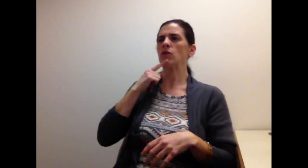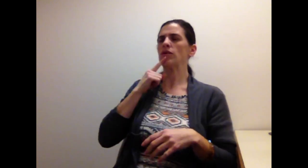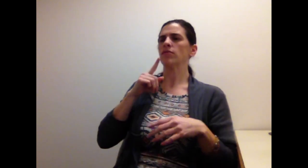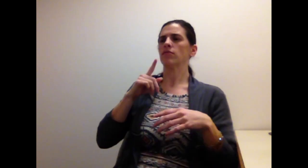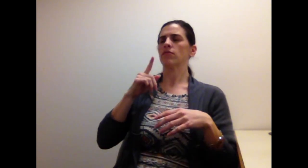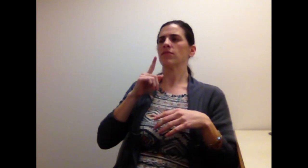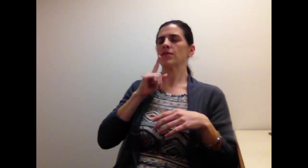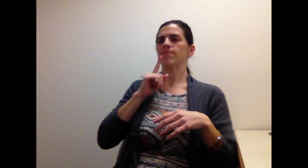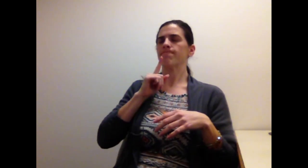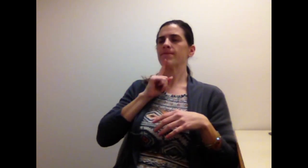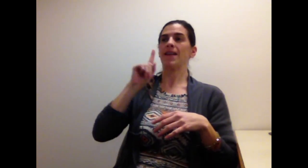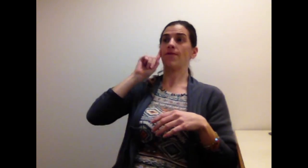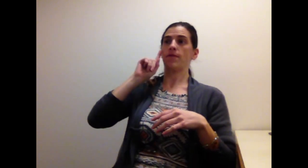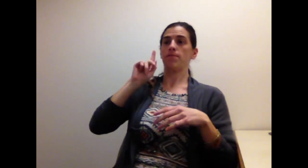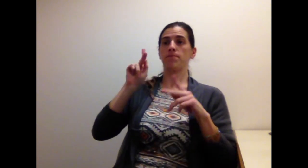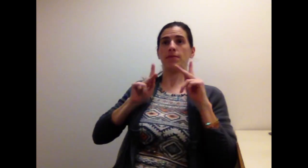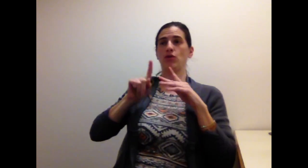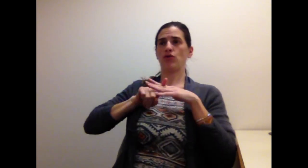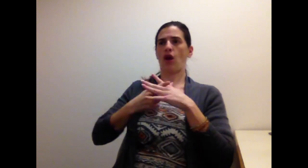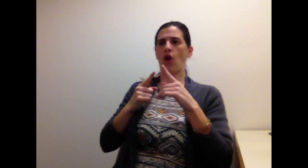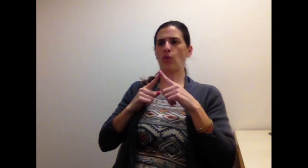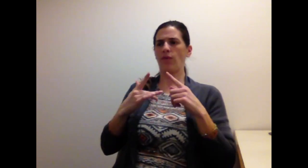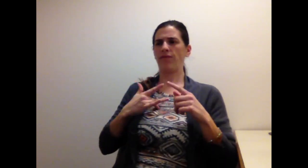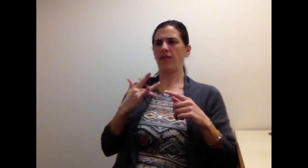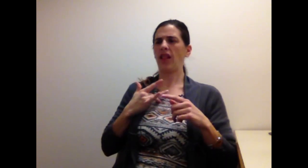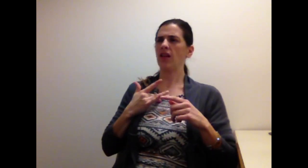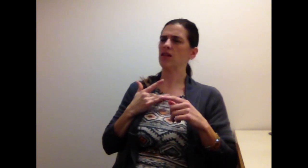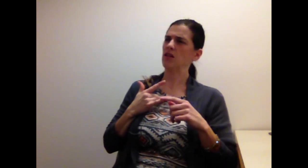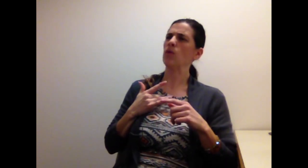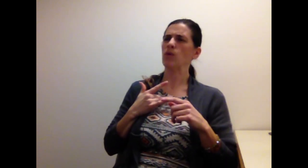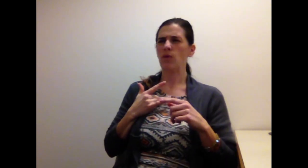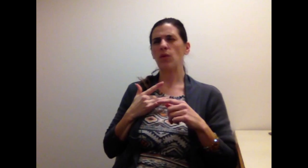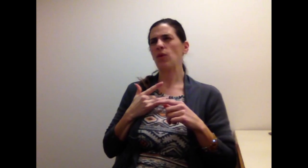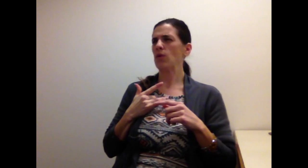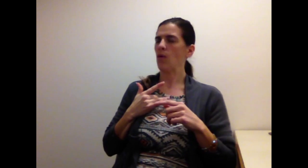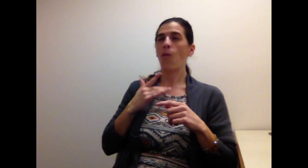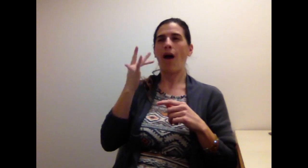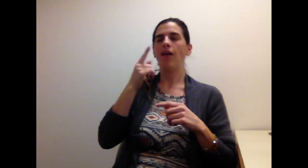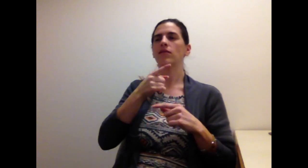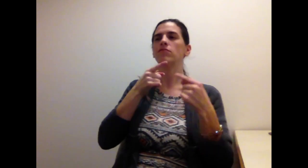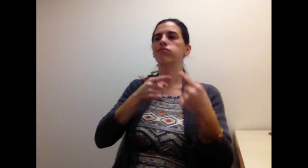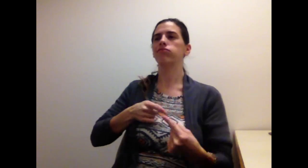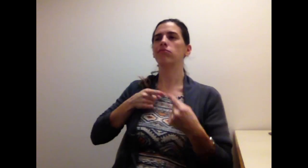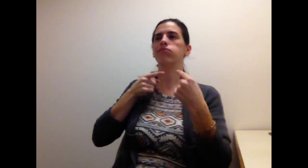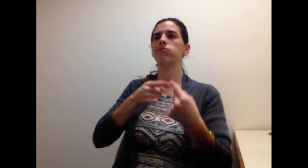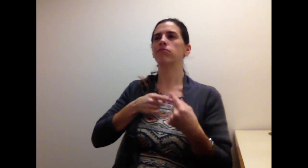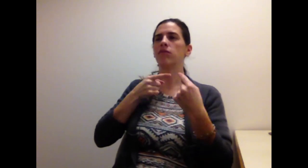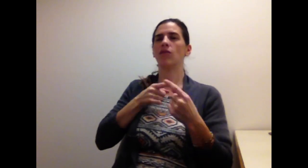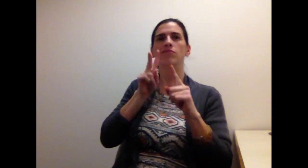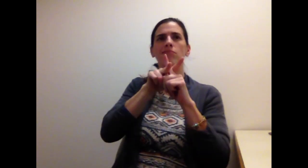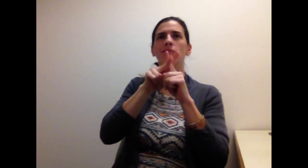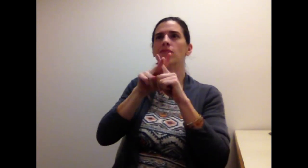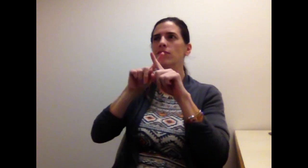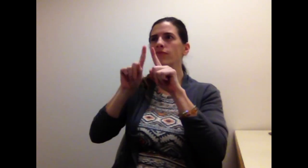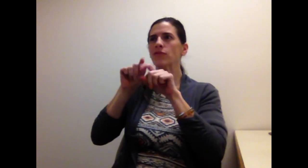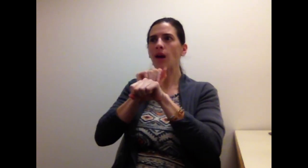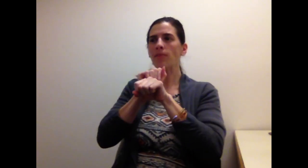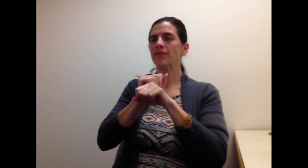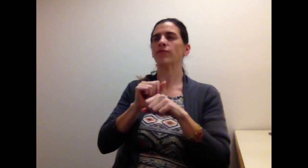work. Deaf people started to feel, they were struggling for jobs for years, but now they started to